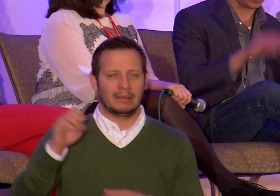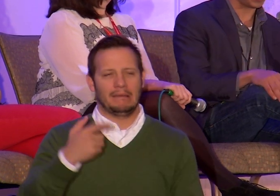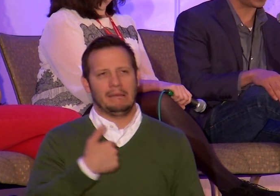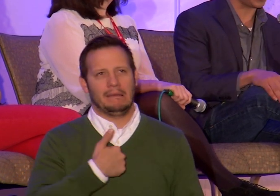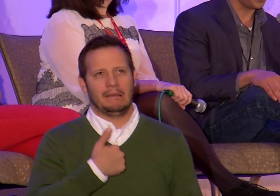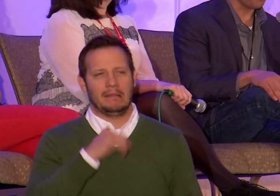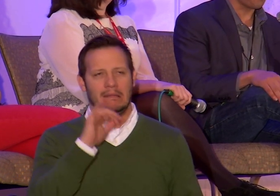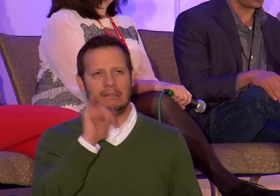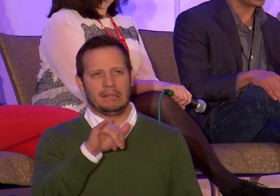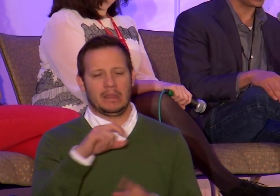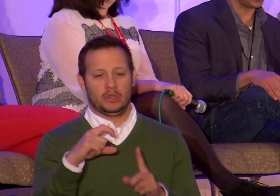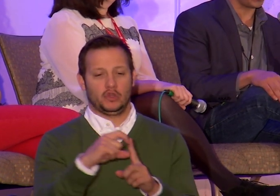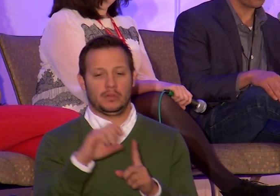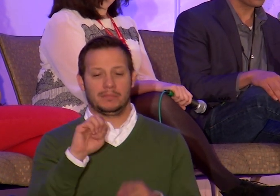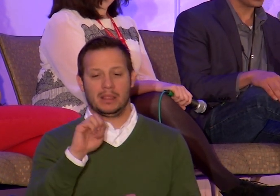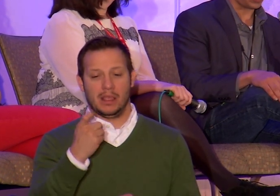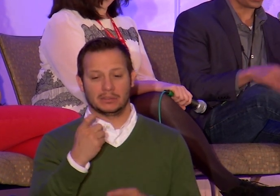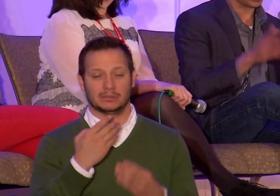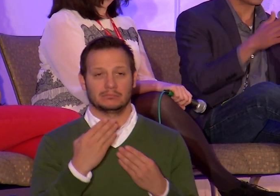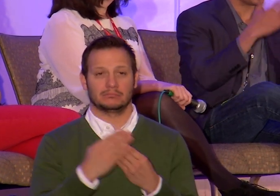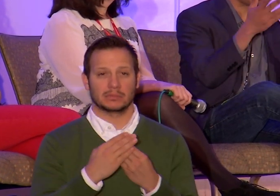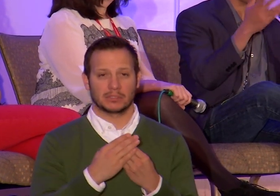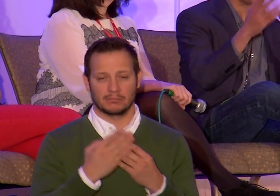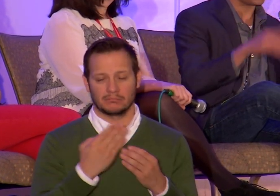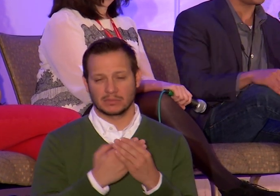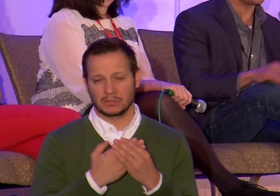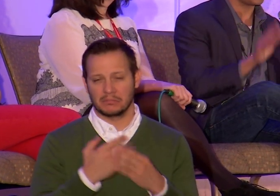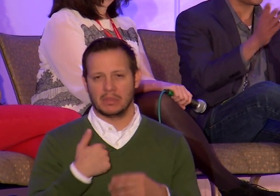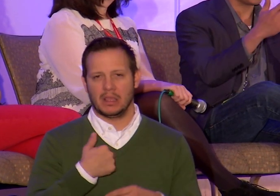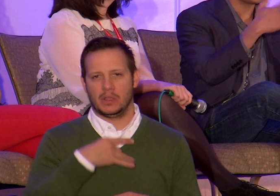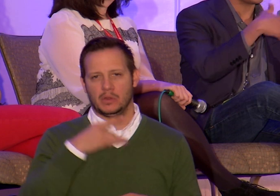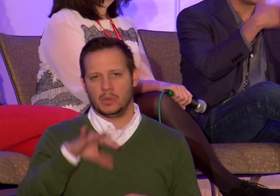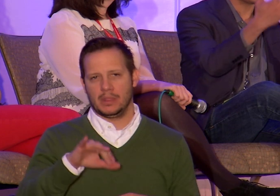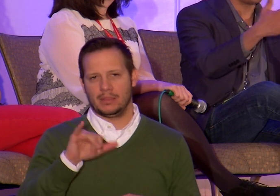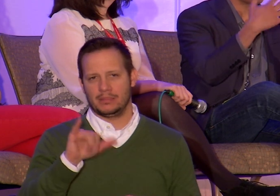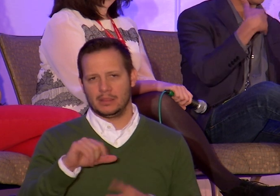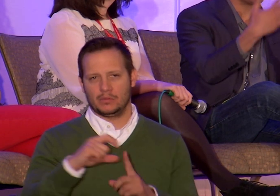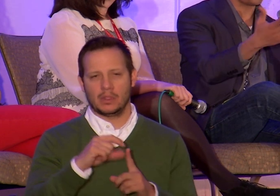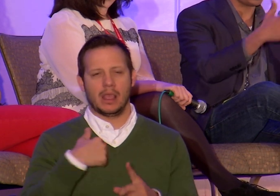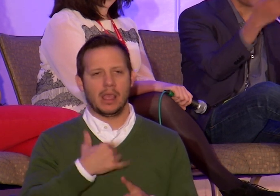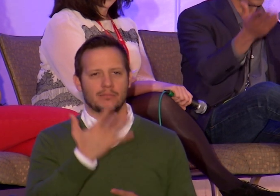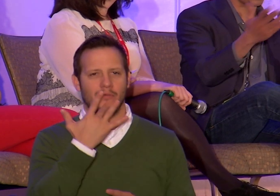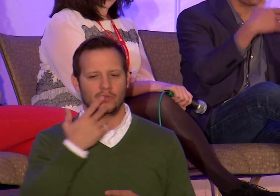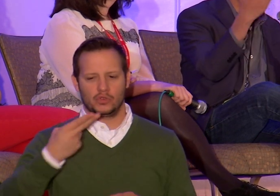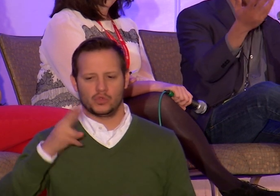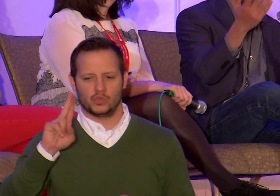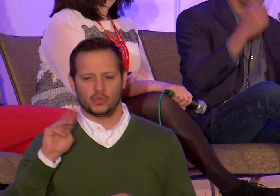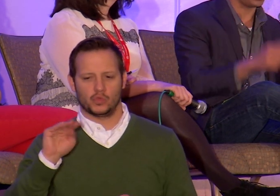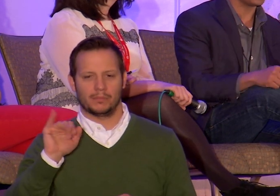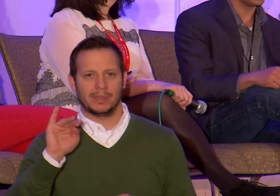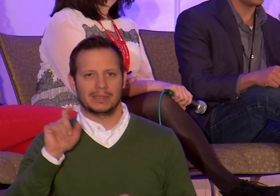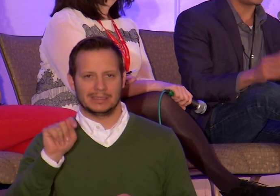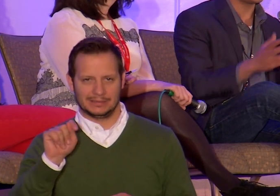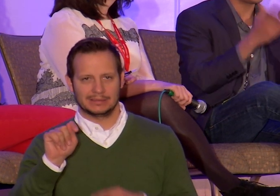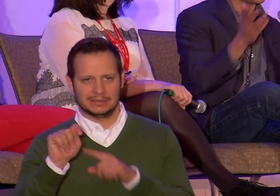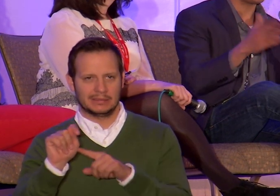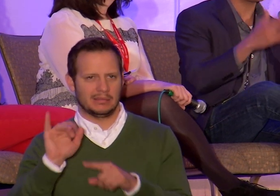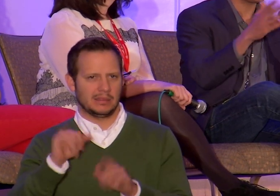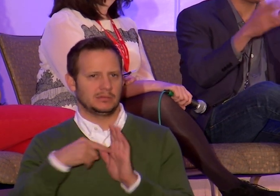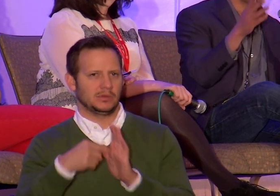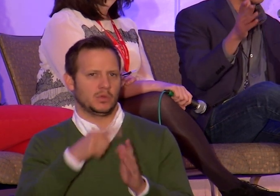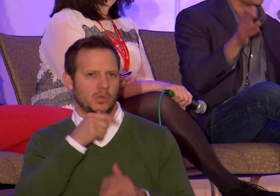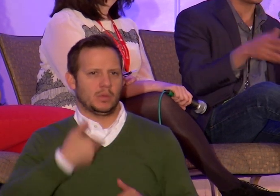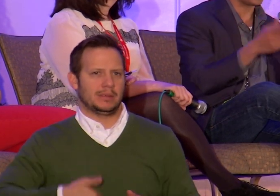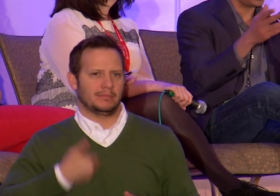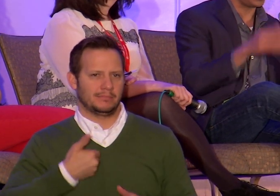can debate that later, but I actually like the term humanist because it says more about who I am rather than what I'm not. I don't consider